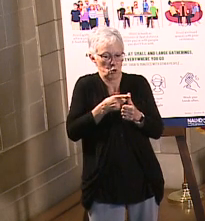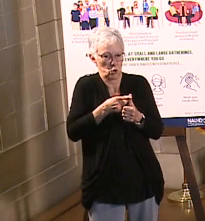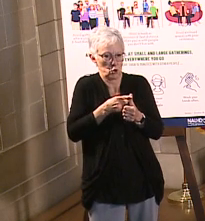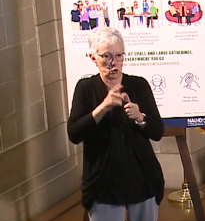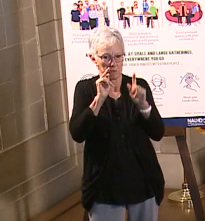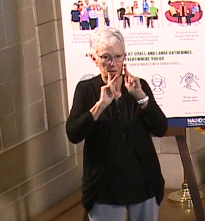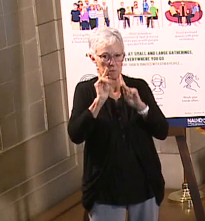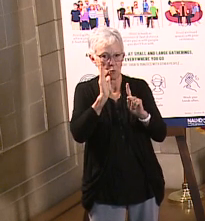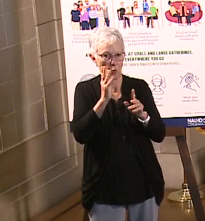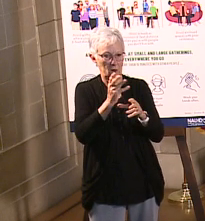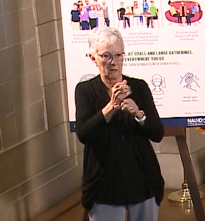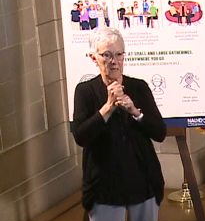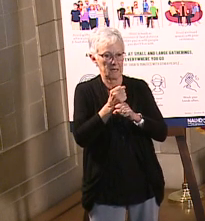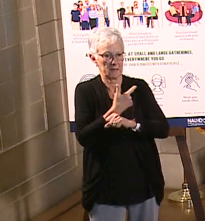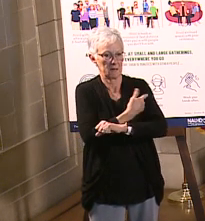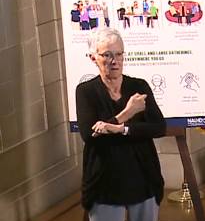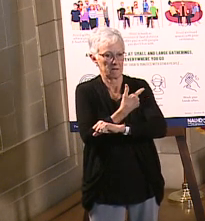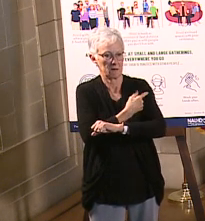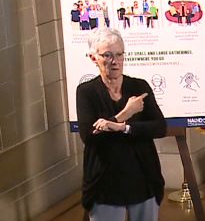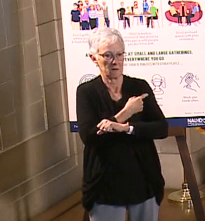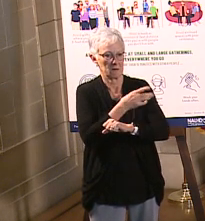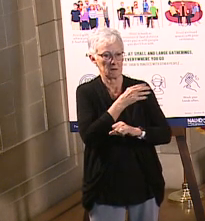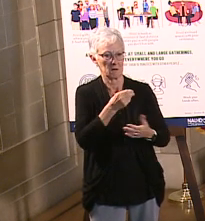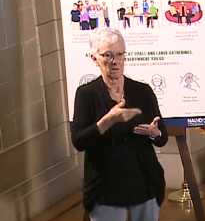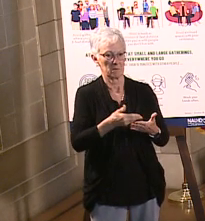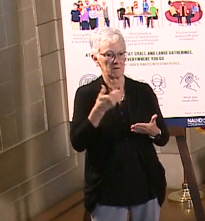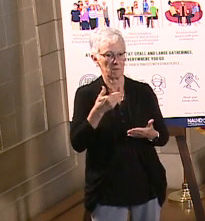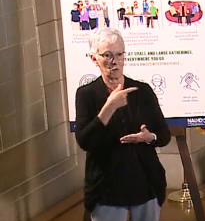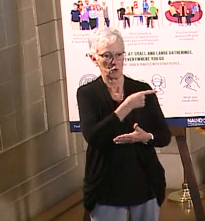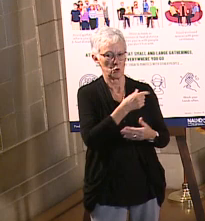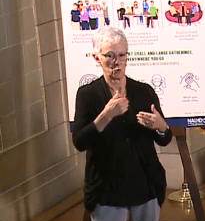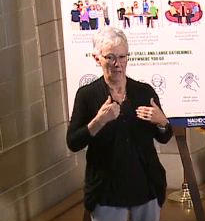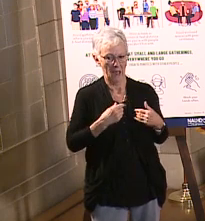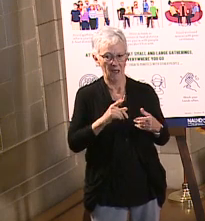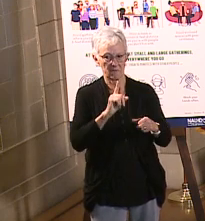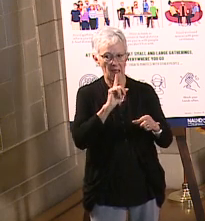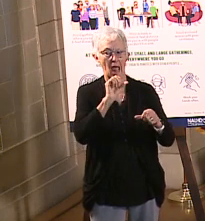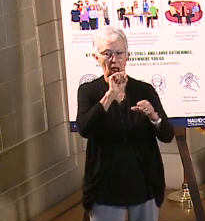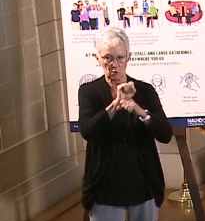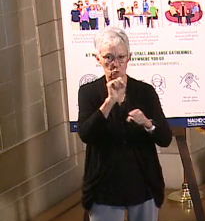how soon before you'll have needles going in arms, and,